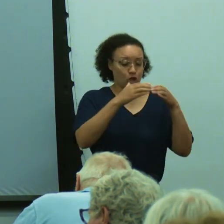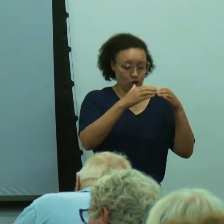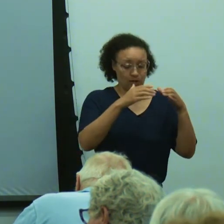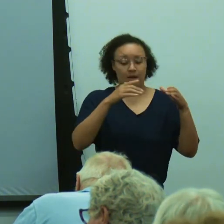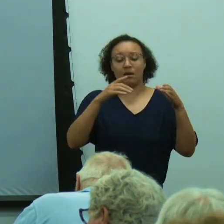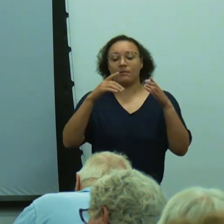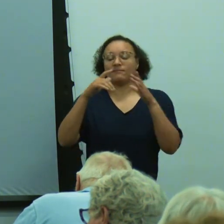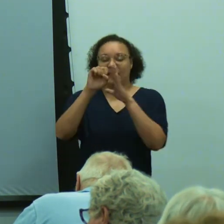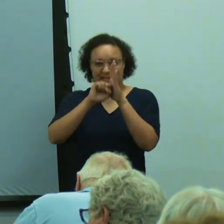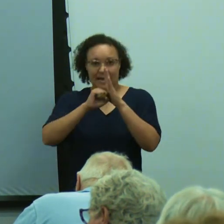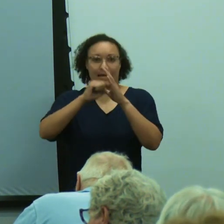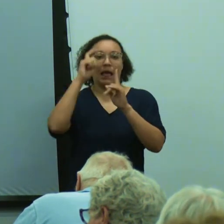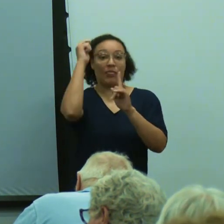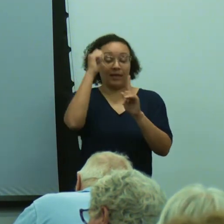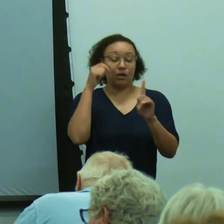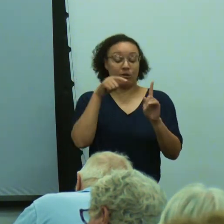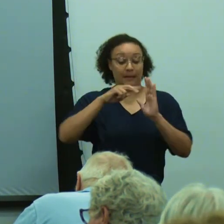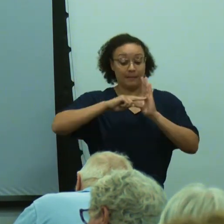a legislature is the